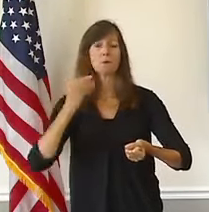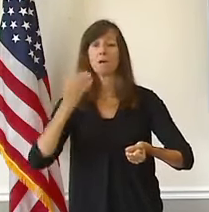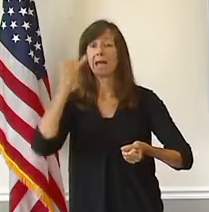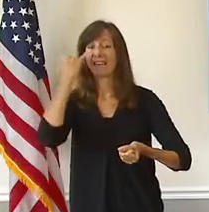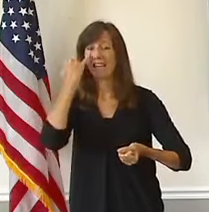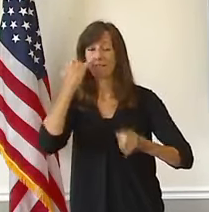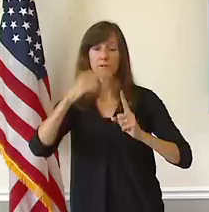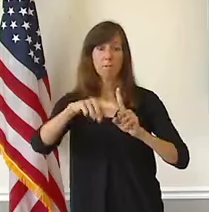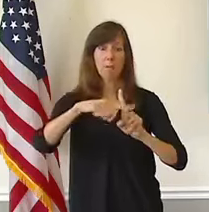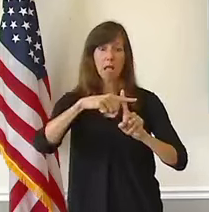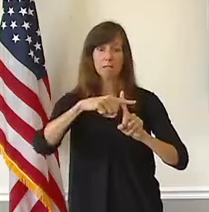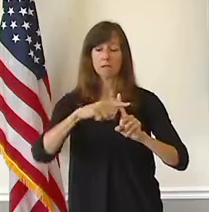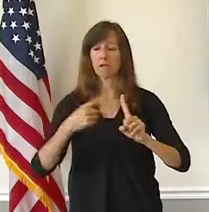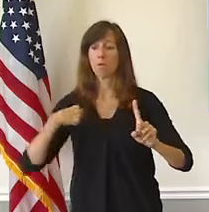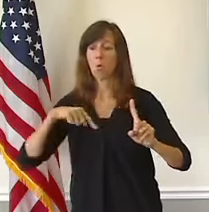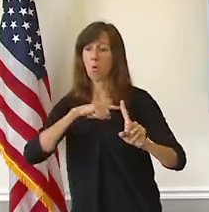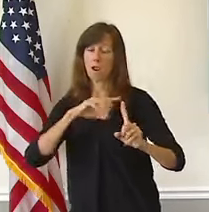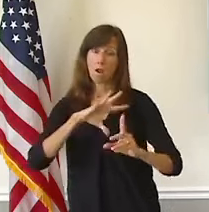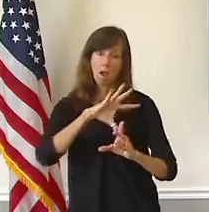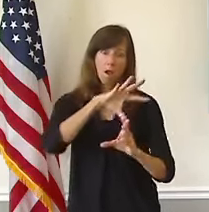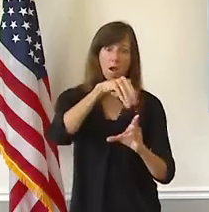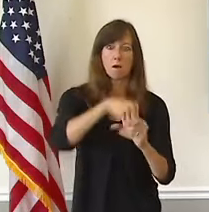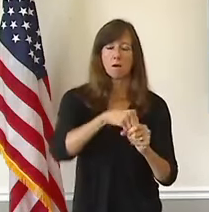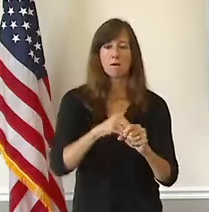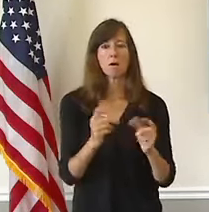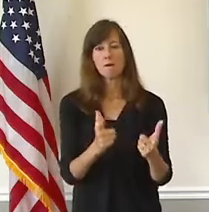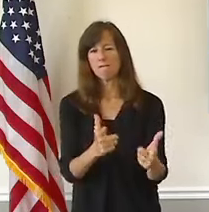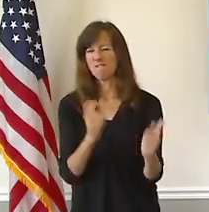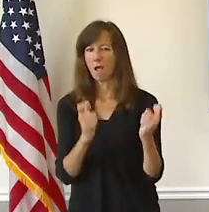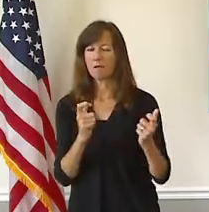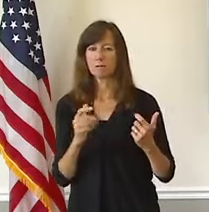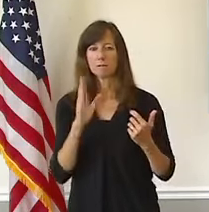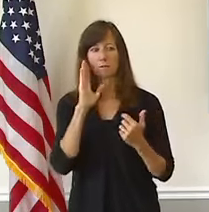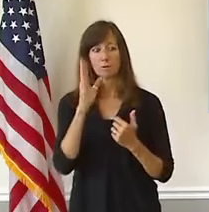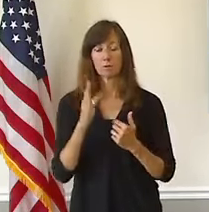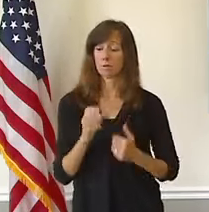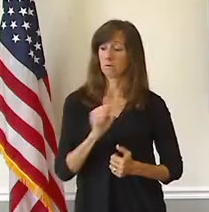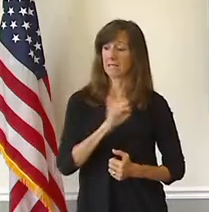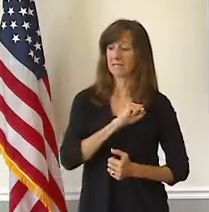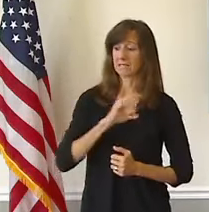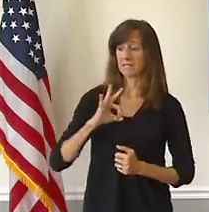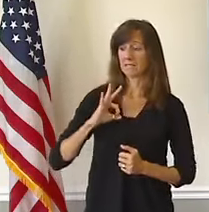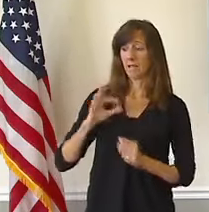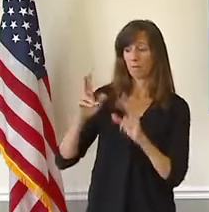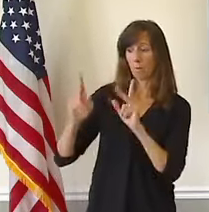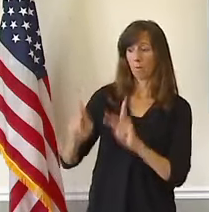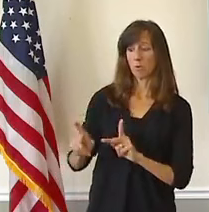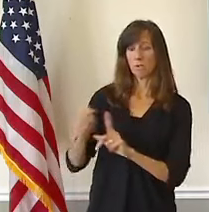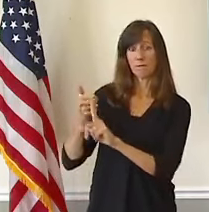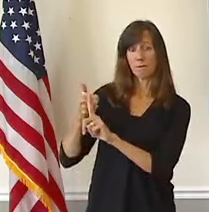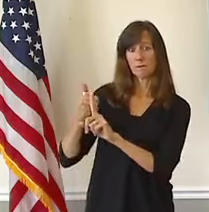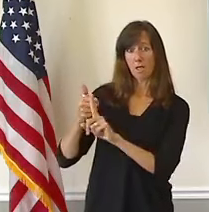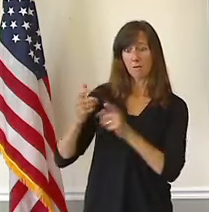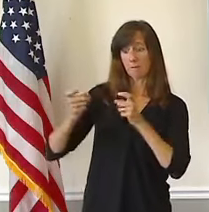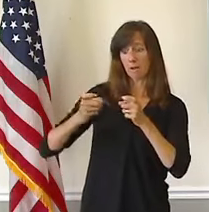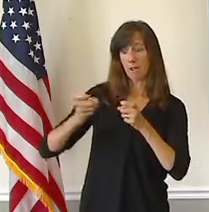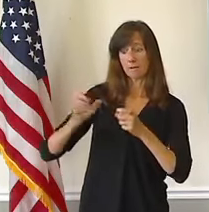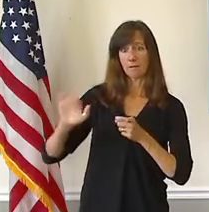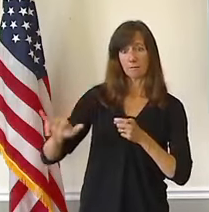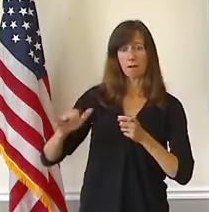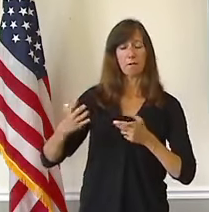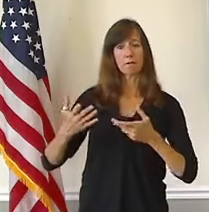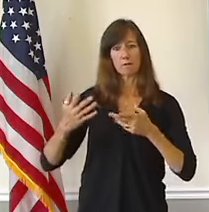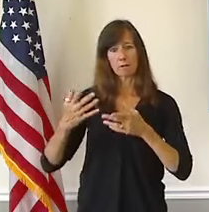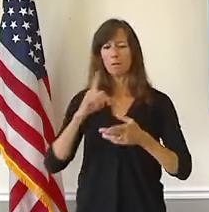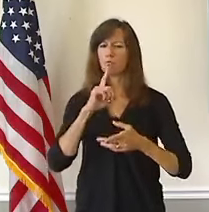like really fast. That is being done by another staff person, but I think it's been a real